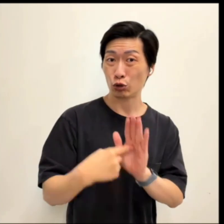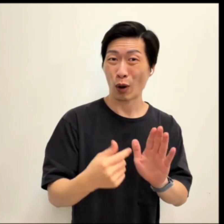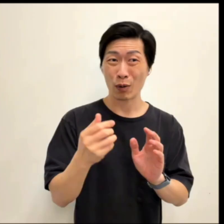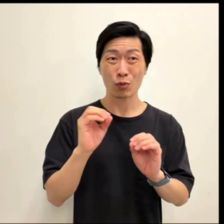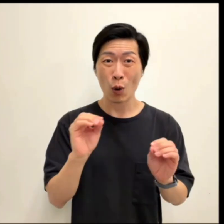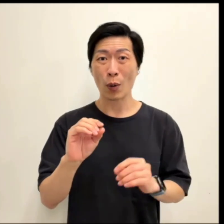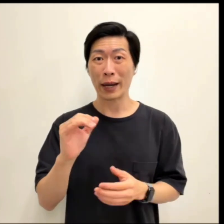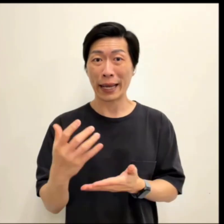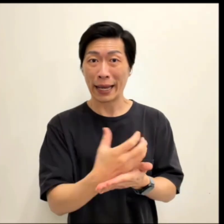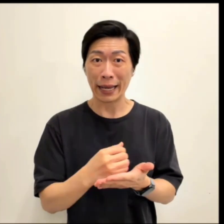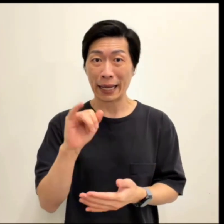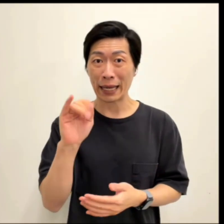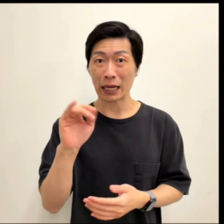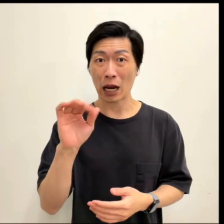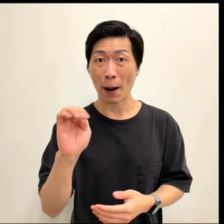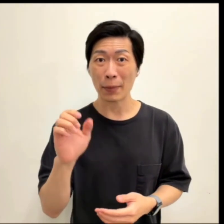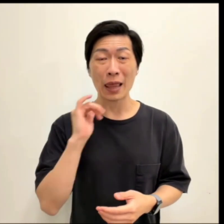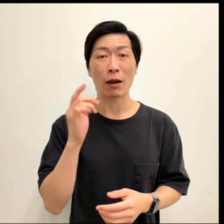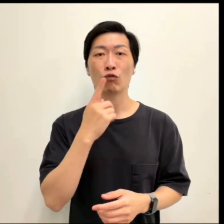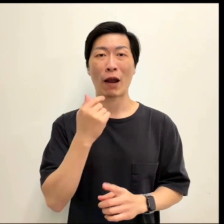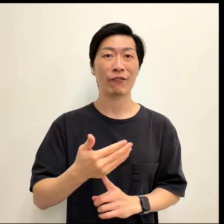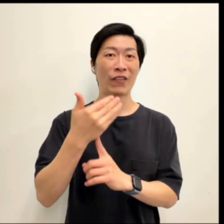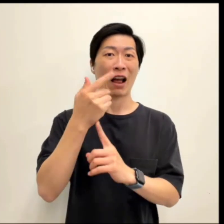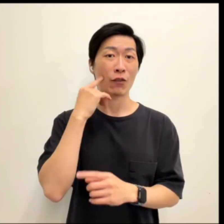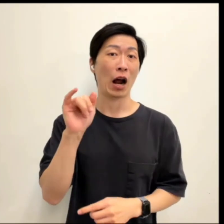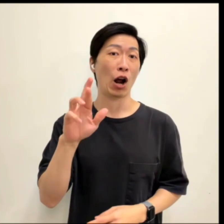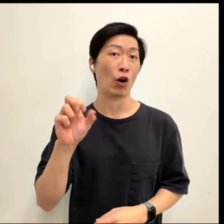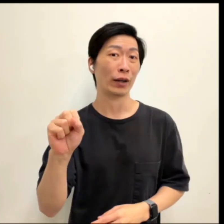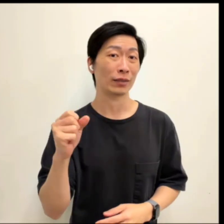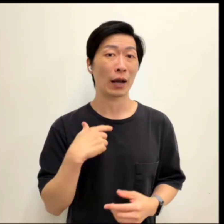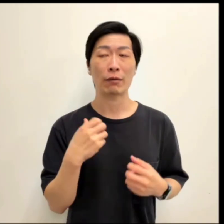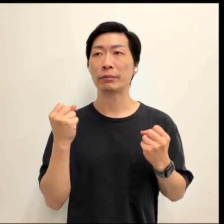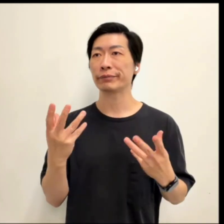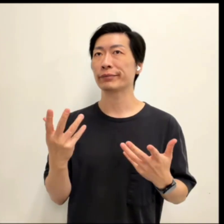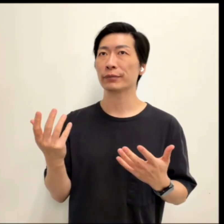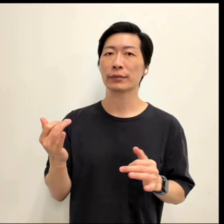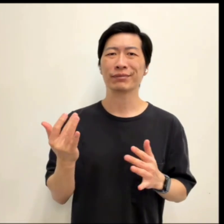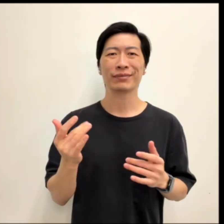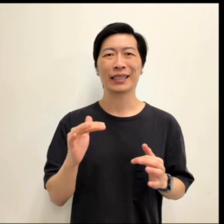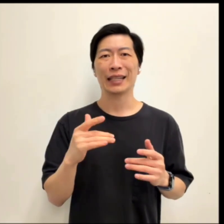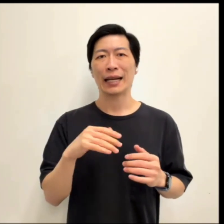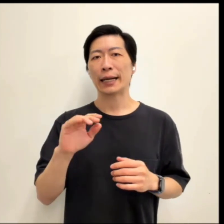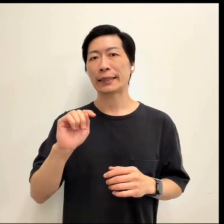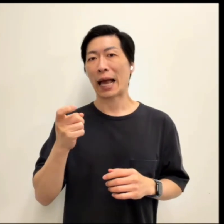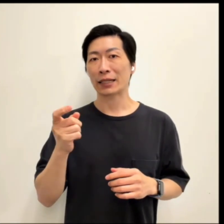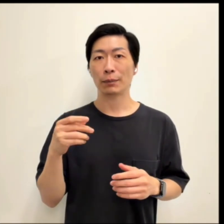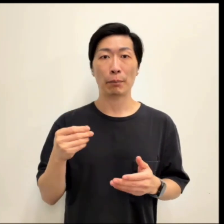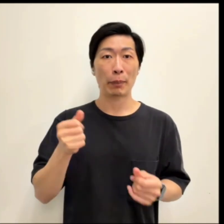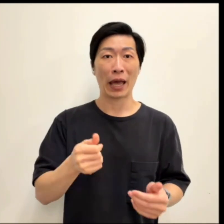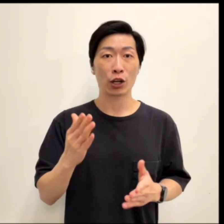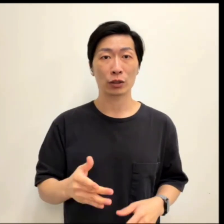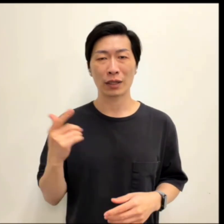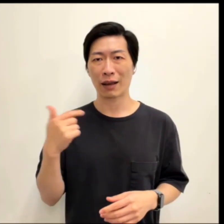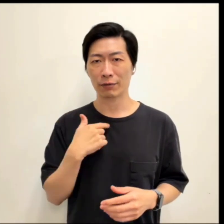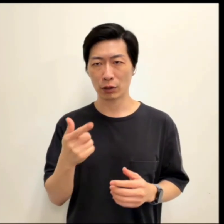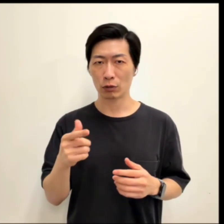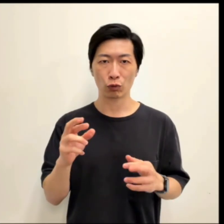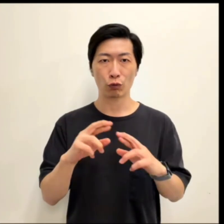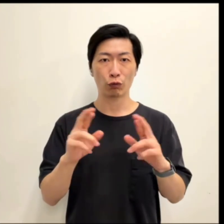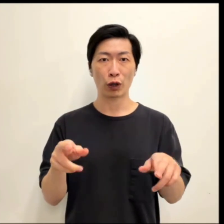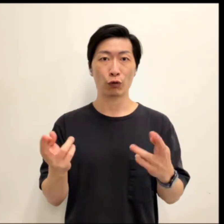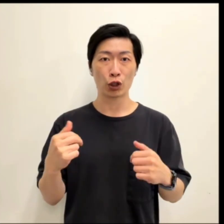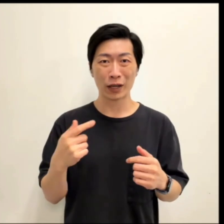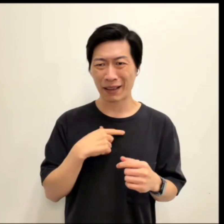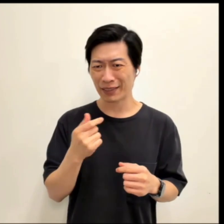pay the taxes on what you would have paid. So that's an issue. So if you're not showing any income, that's a big red flag to the IRS. We have a lot